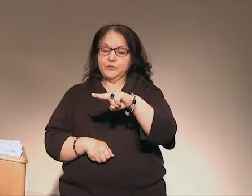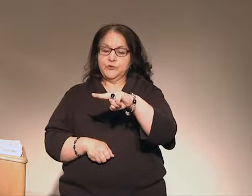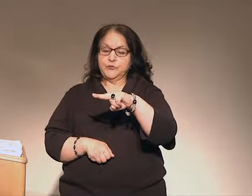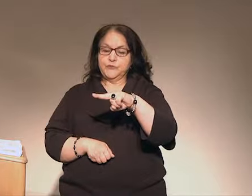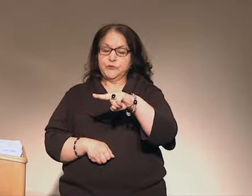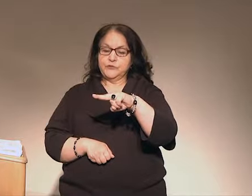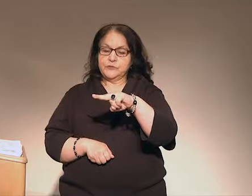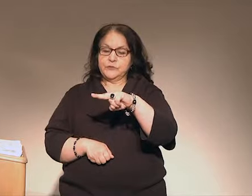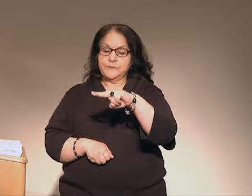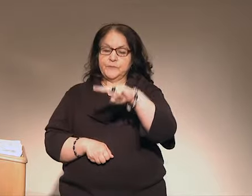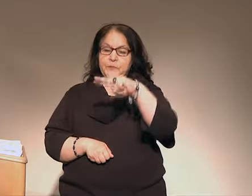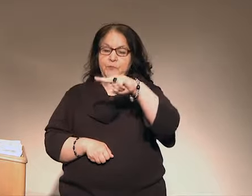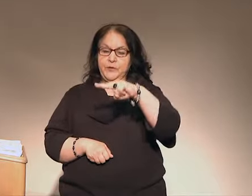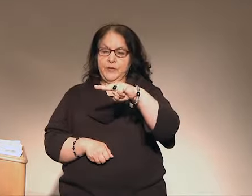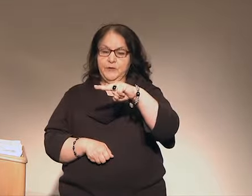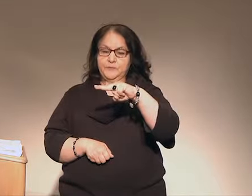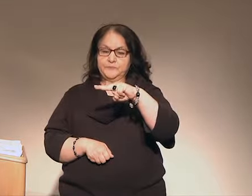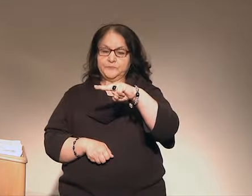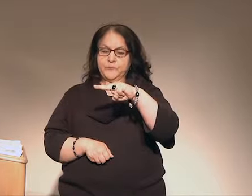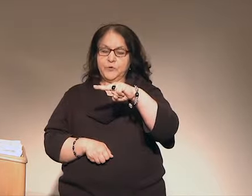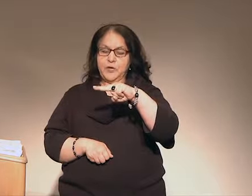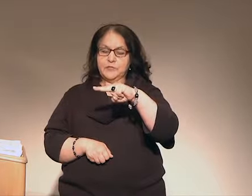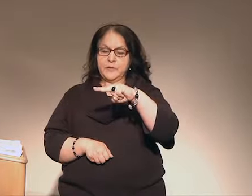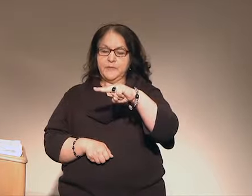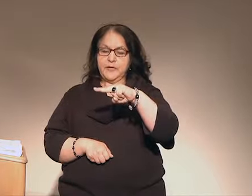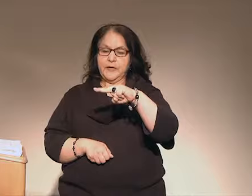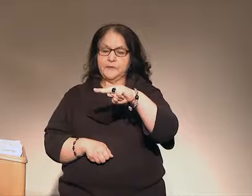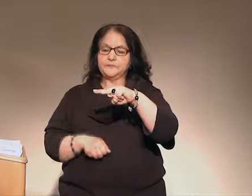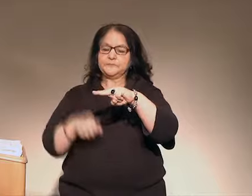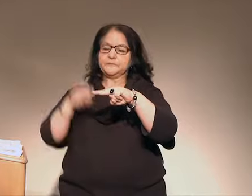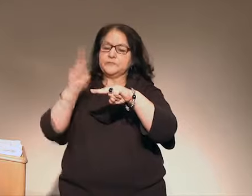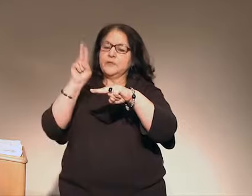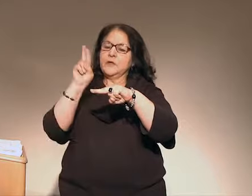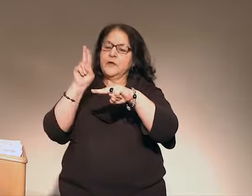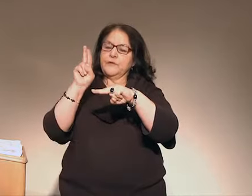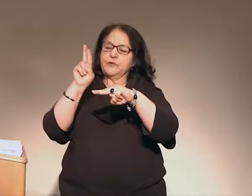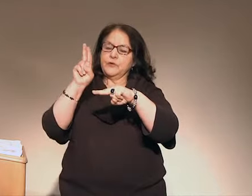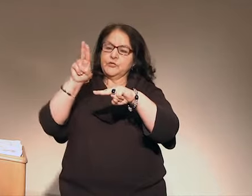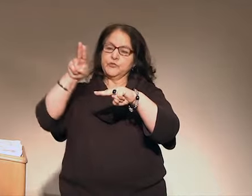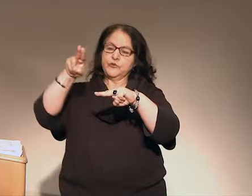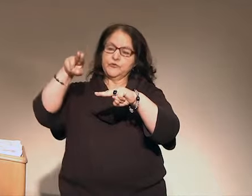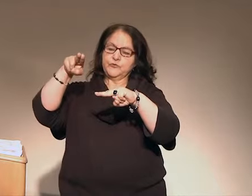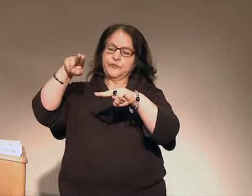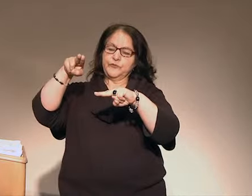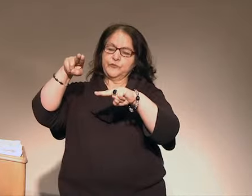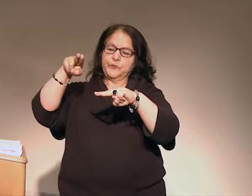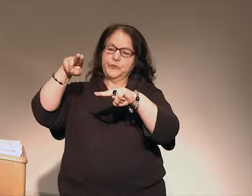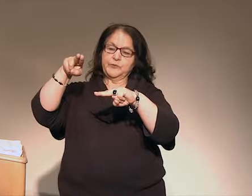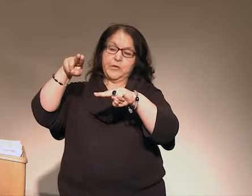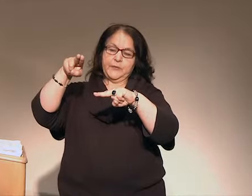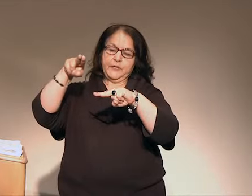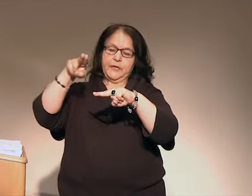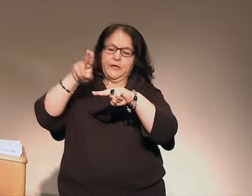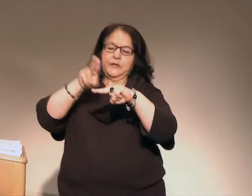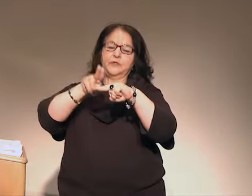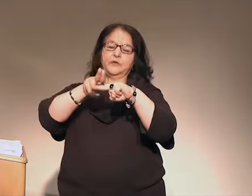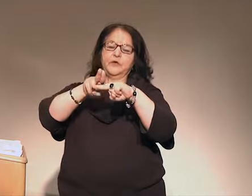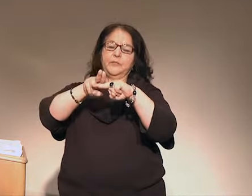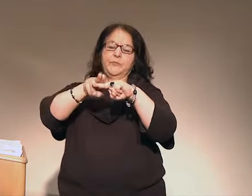two fingers pointing out from your non-dominant hand, and then you get your other two fingers from your dominant hand, and then you couple them